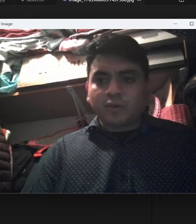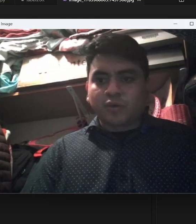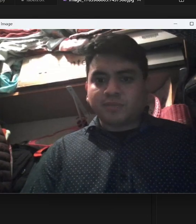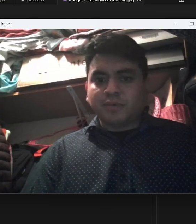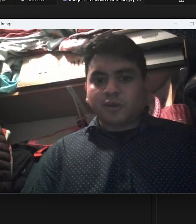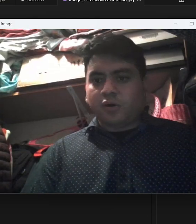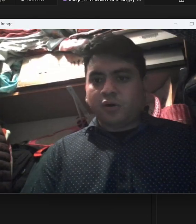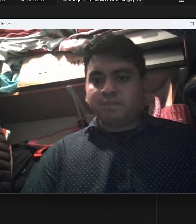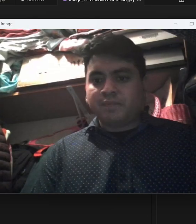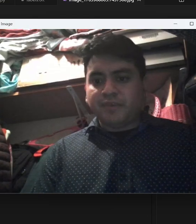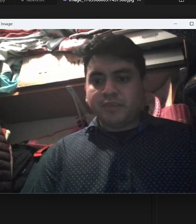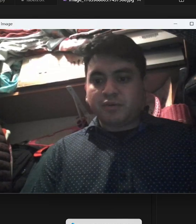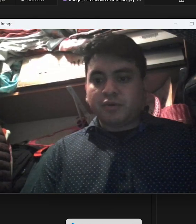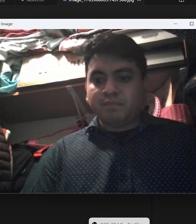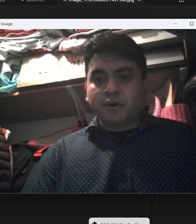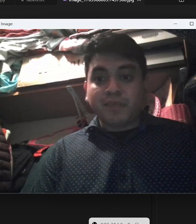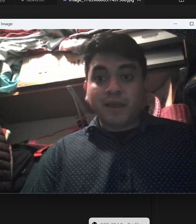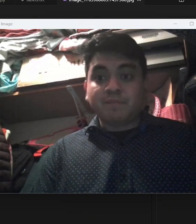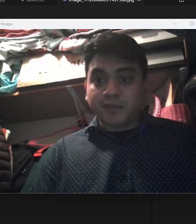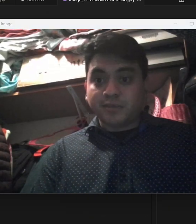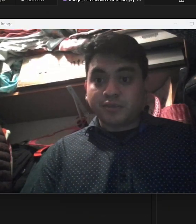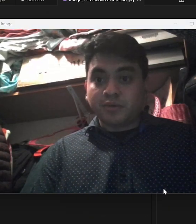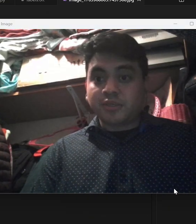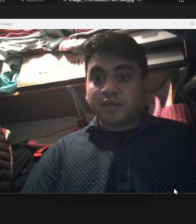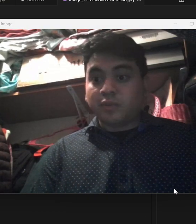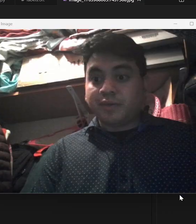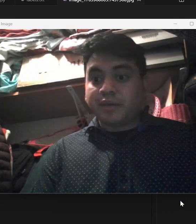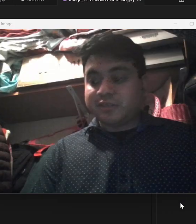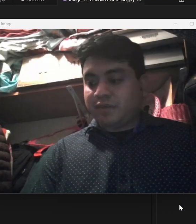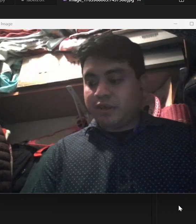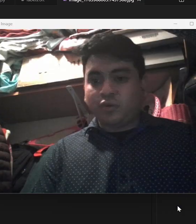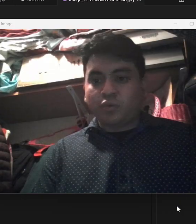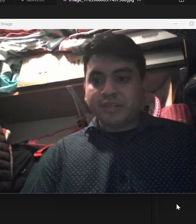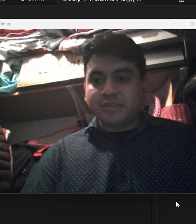in order to make it all feasible. But yeah, thank you so much, and I hope you guys have a great day.